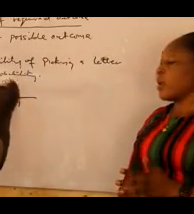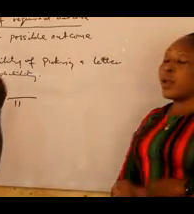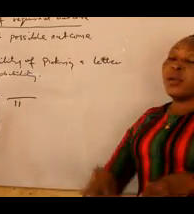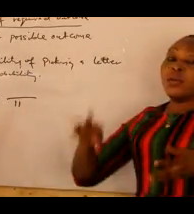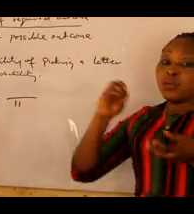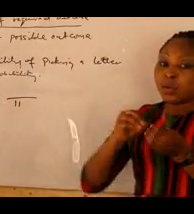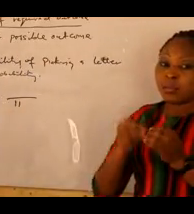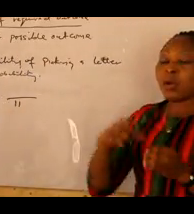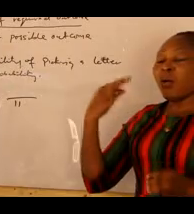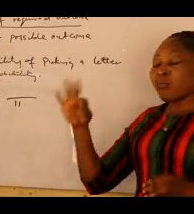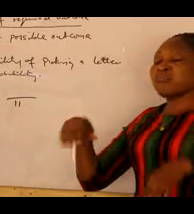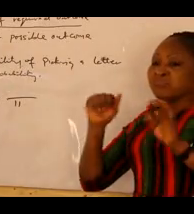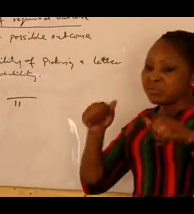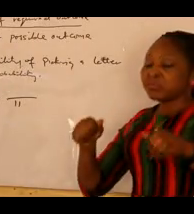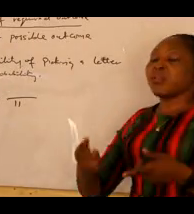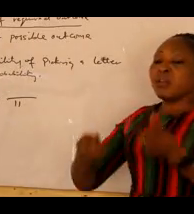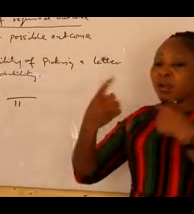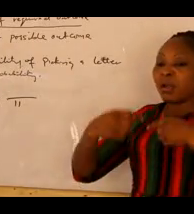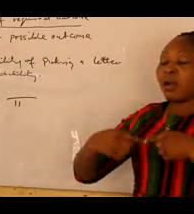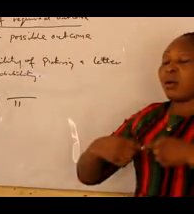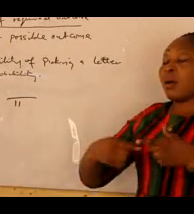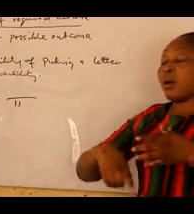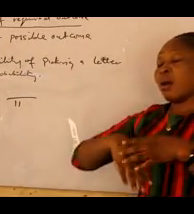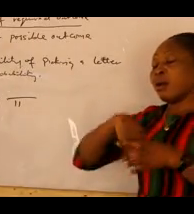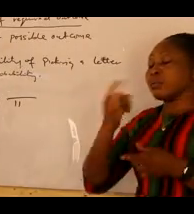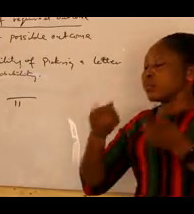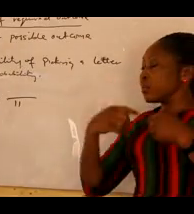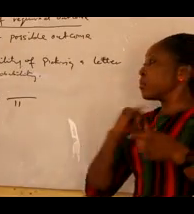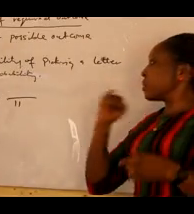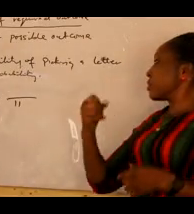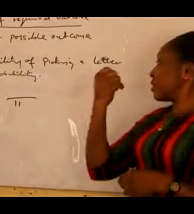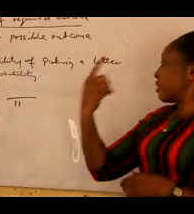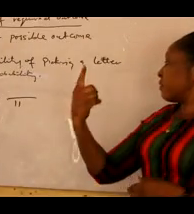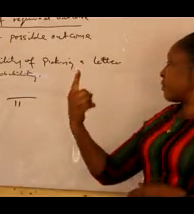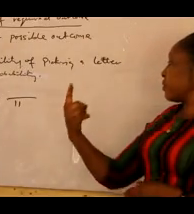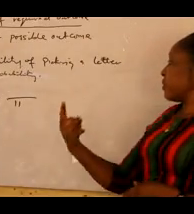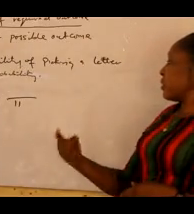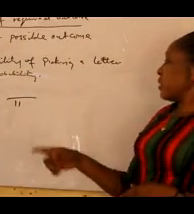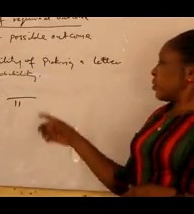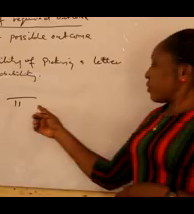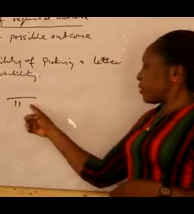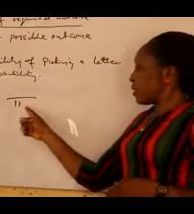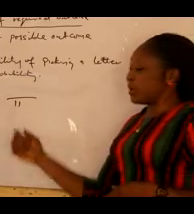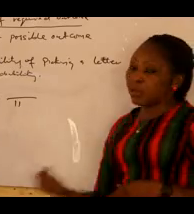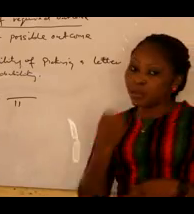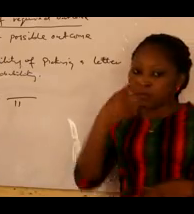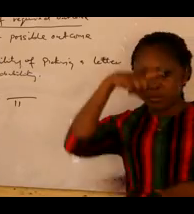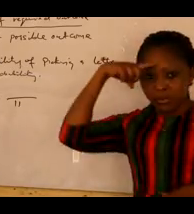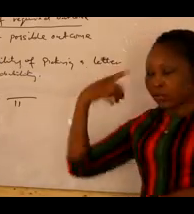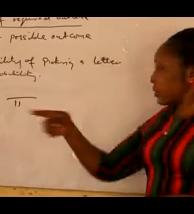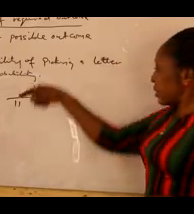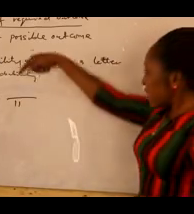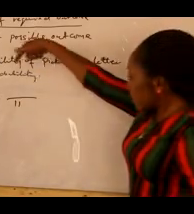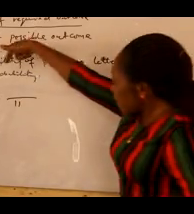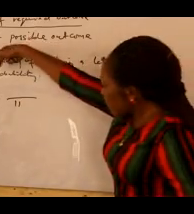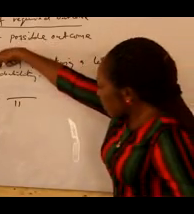11. Then, what letter do you want? Maybe if you're able to pick I, the